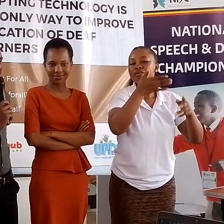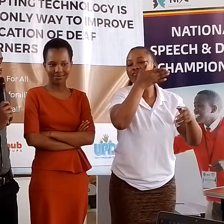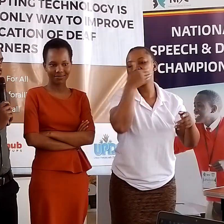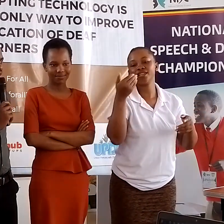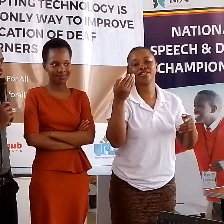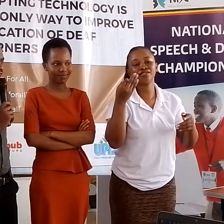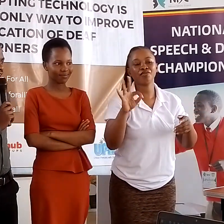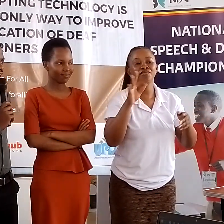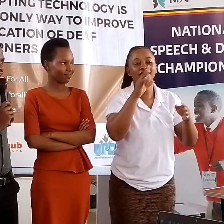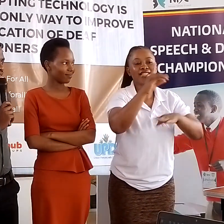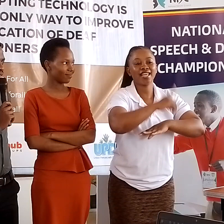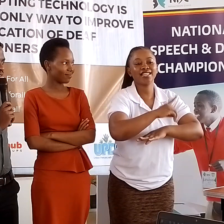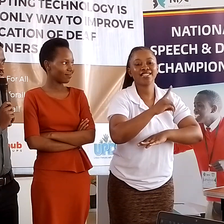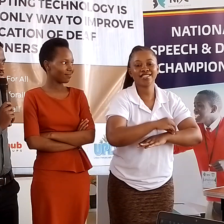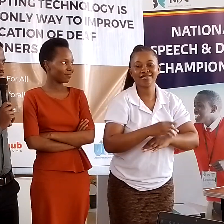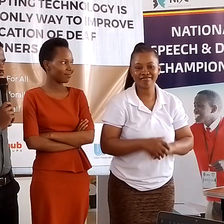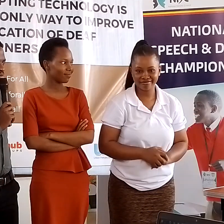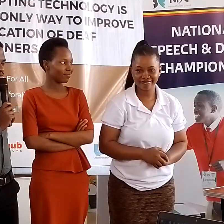days